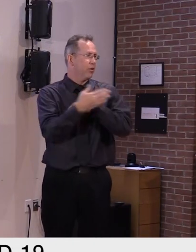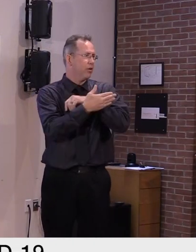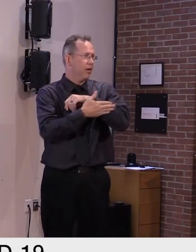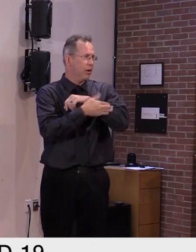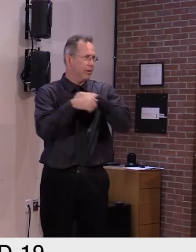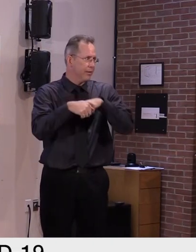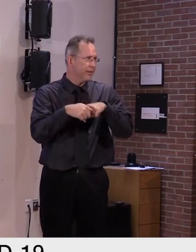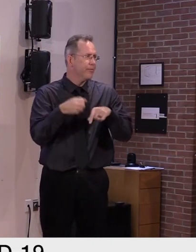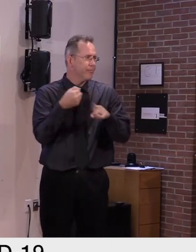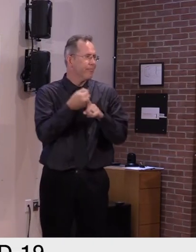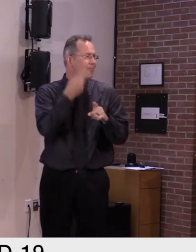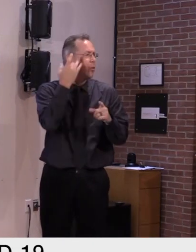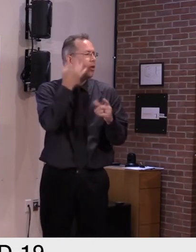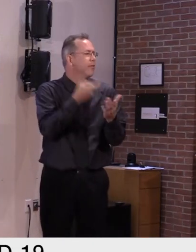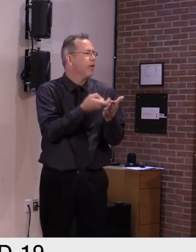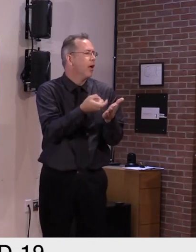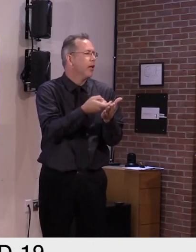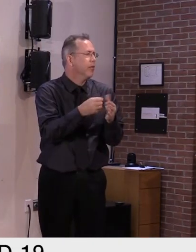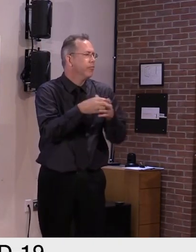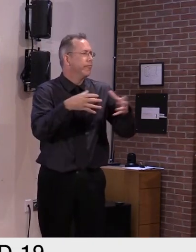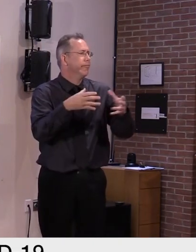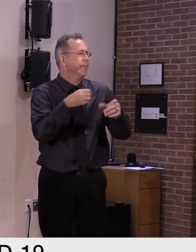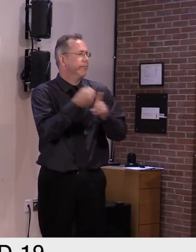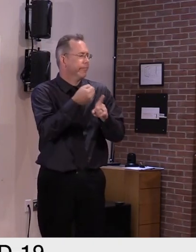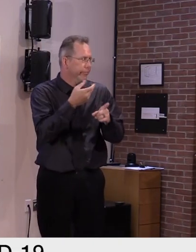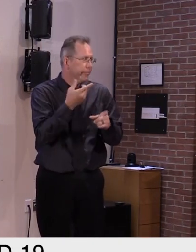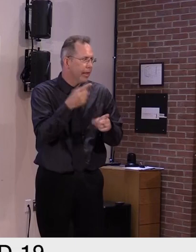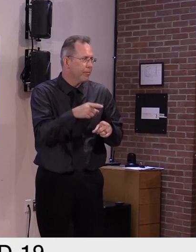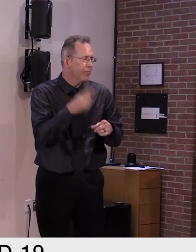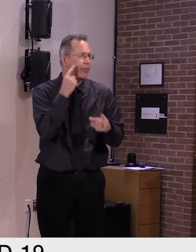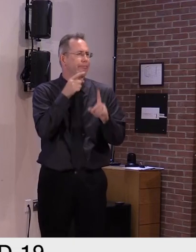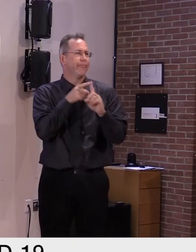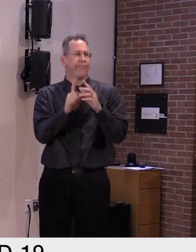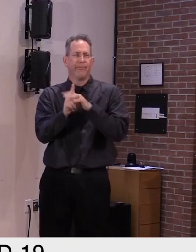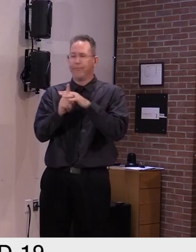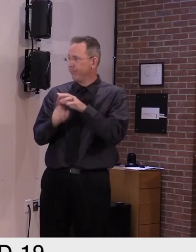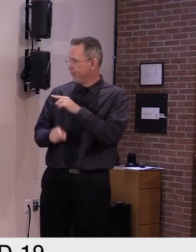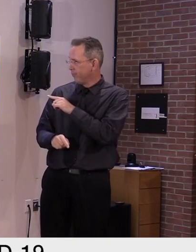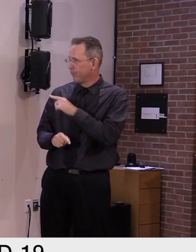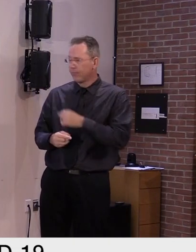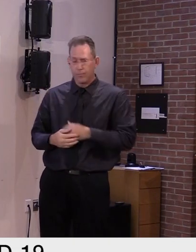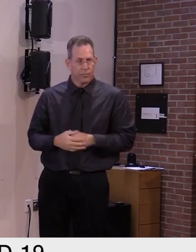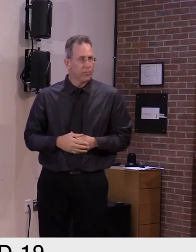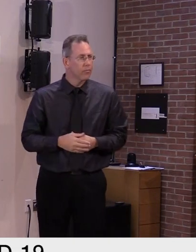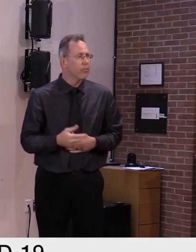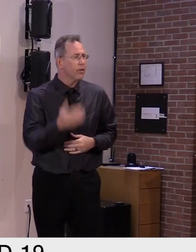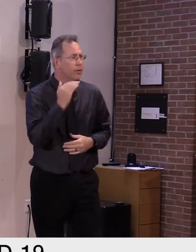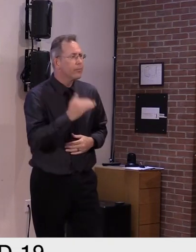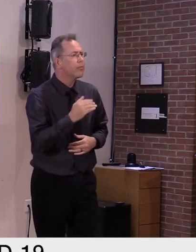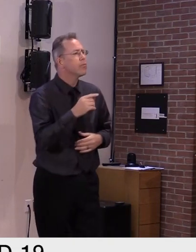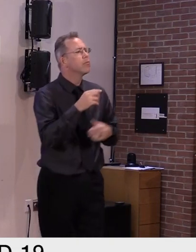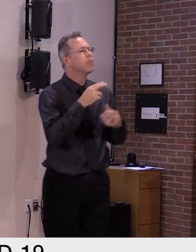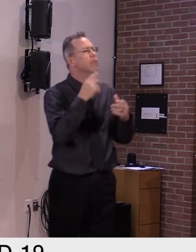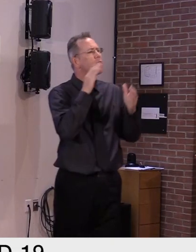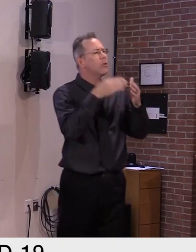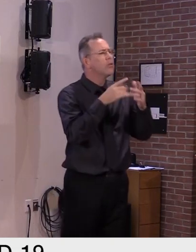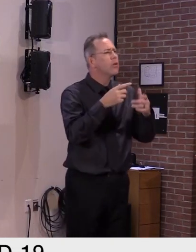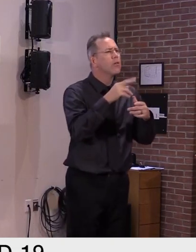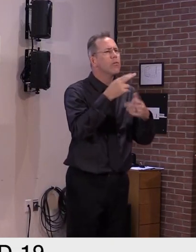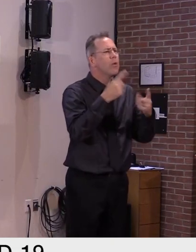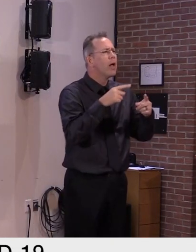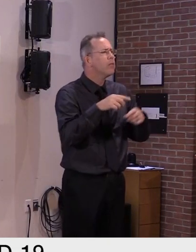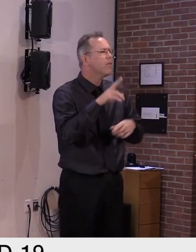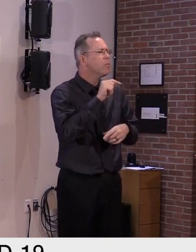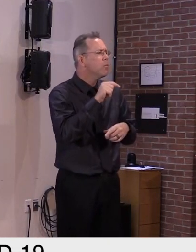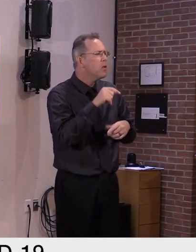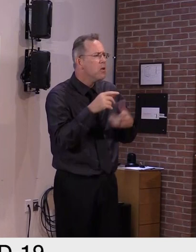On the restart metrics, we'll basically, you know, just mention that these are all trending favorably. There's nothing really to call out here.